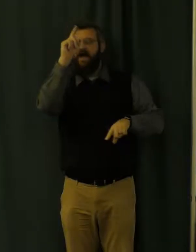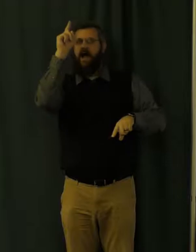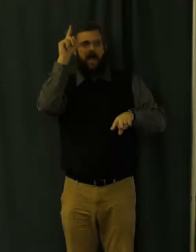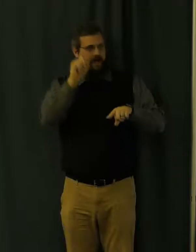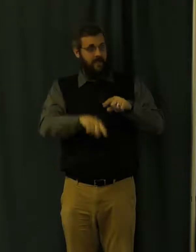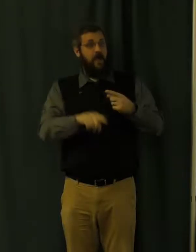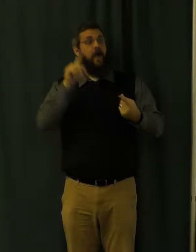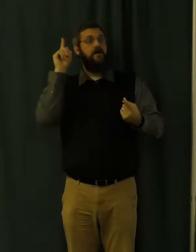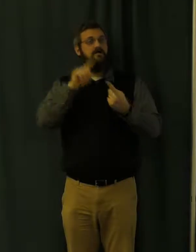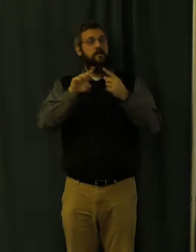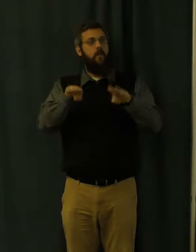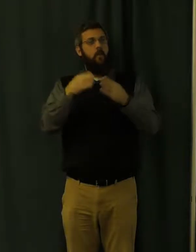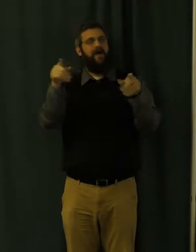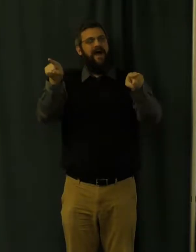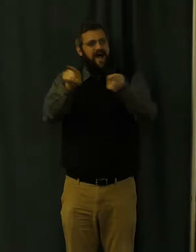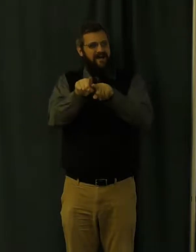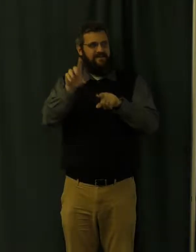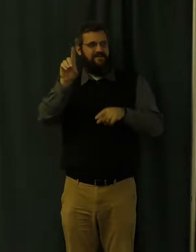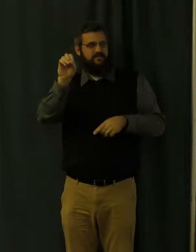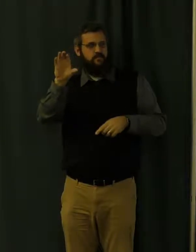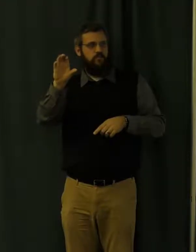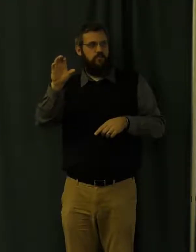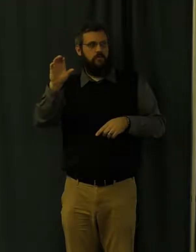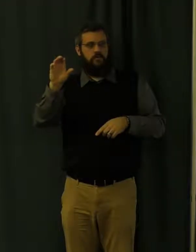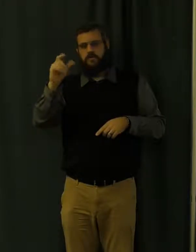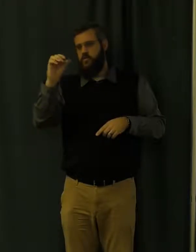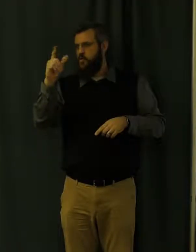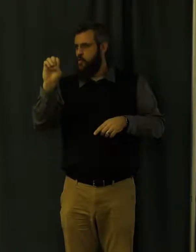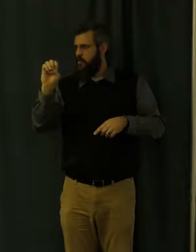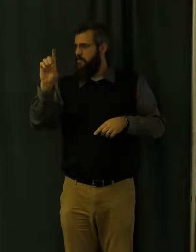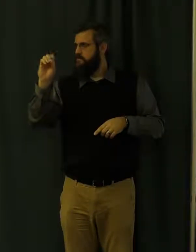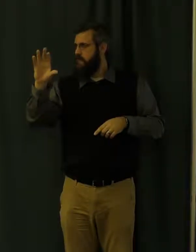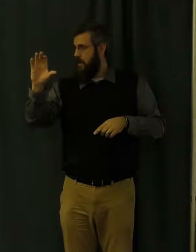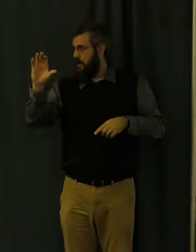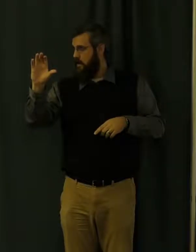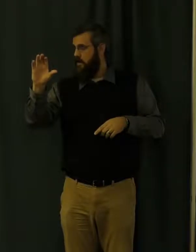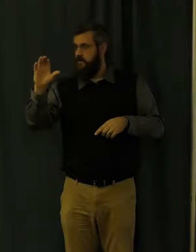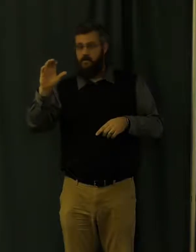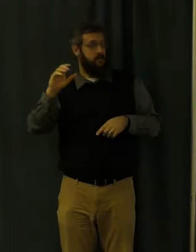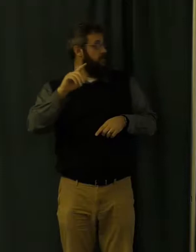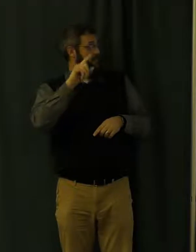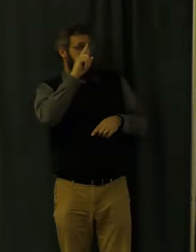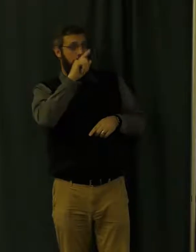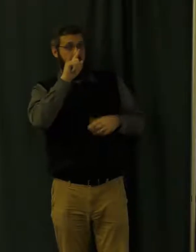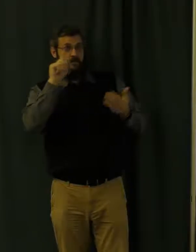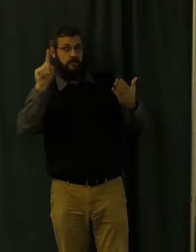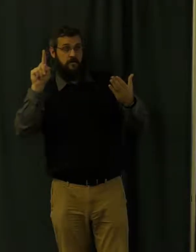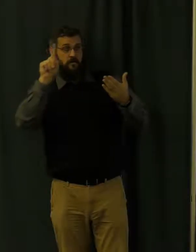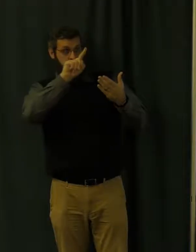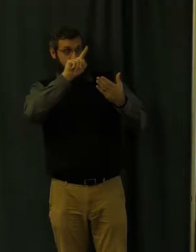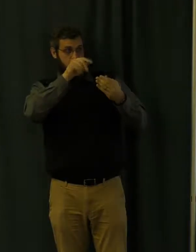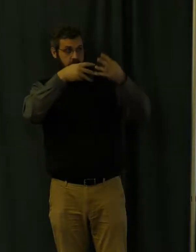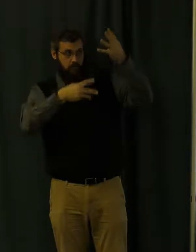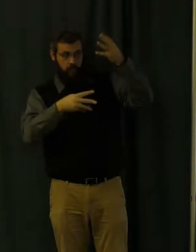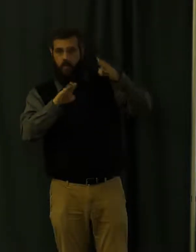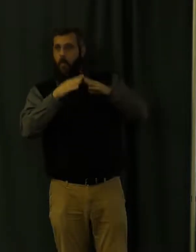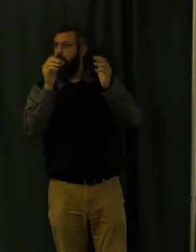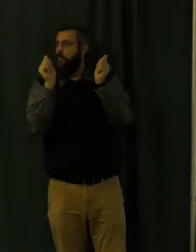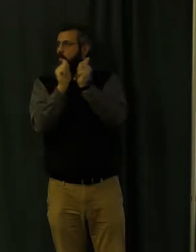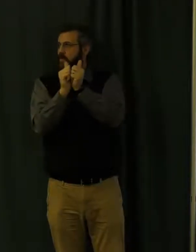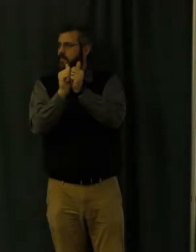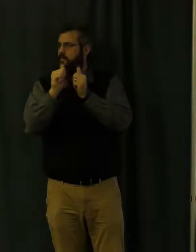unless I open it as a Google Doc. Okay. So at the top, I'm gonna hover my mouse and click Open with Google